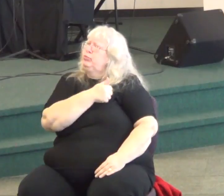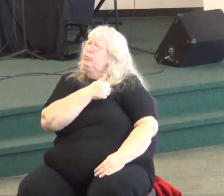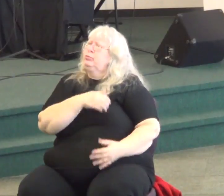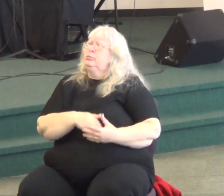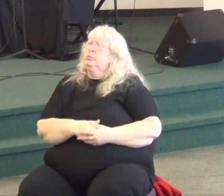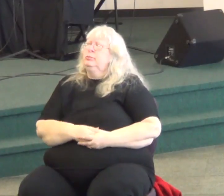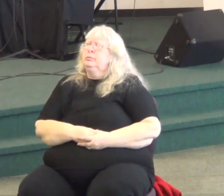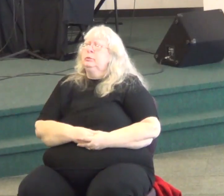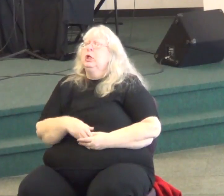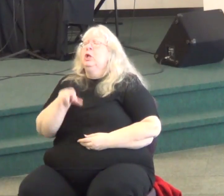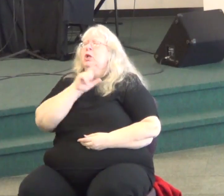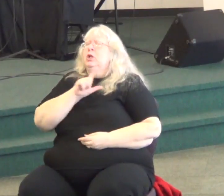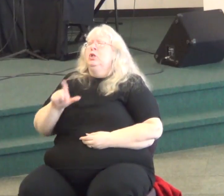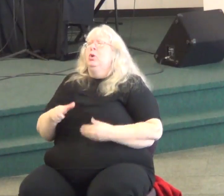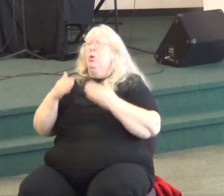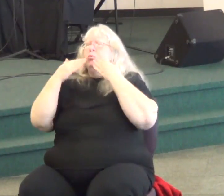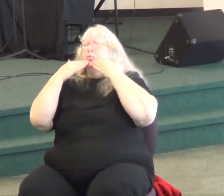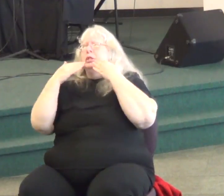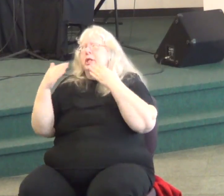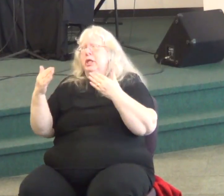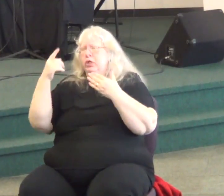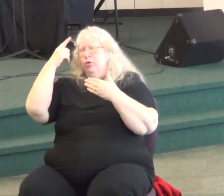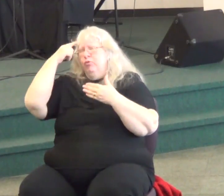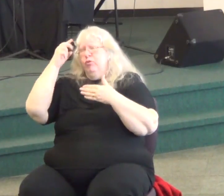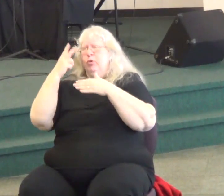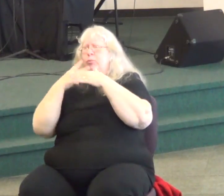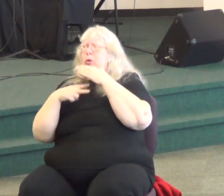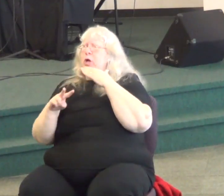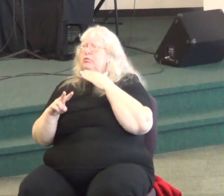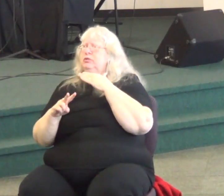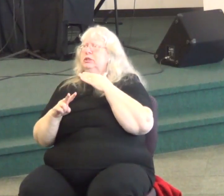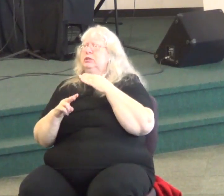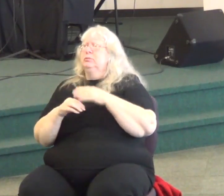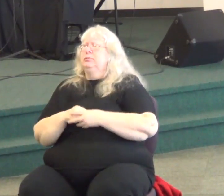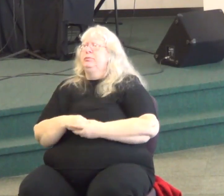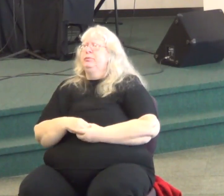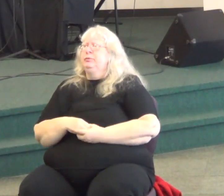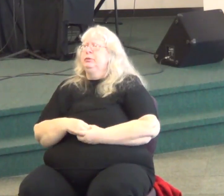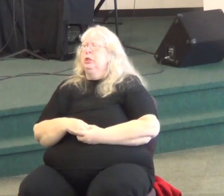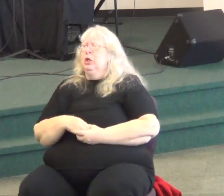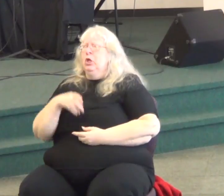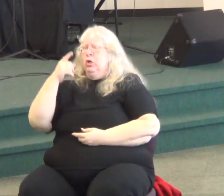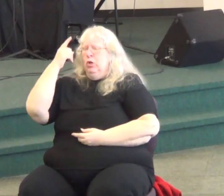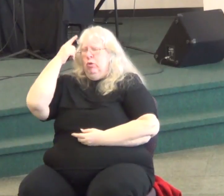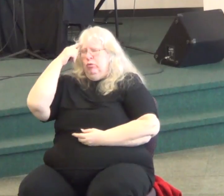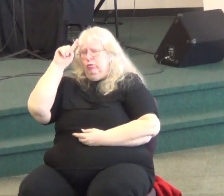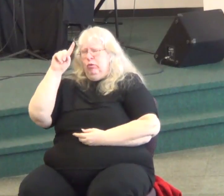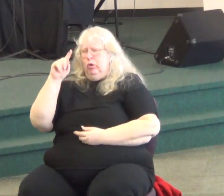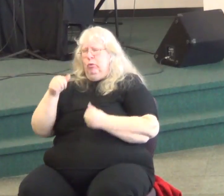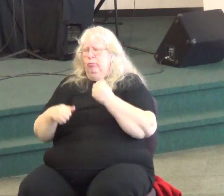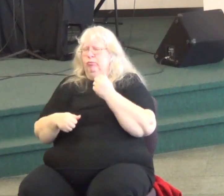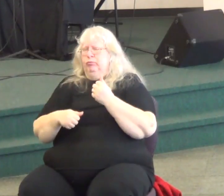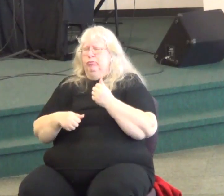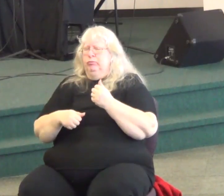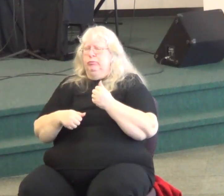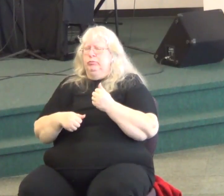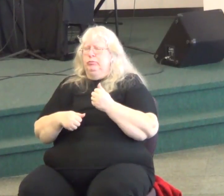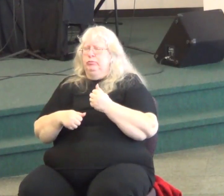Lord, we thank you for prophecy. We thank you that the most of it, the bulk of it, has been fulfilled. We look for